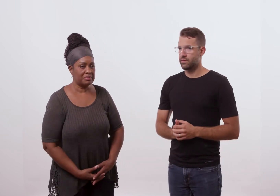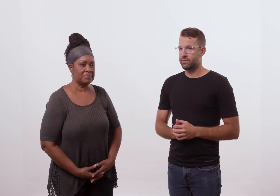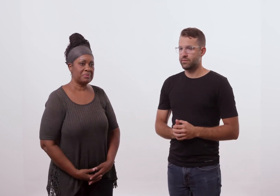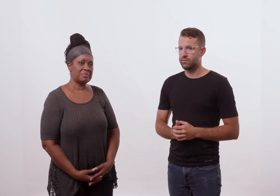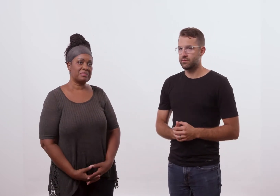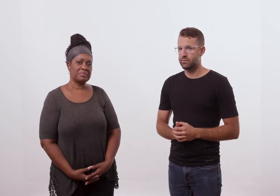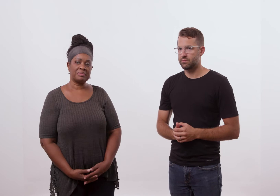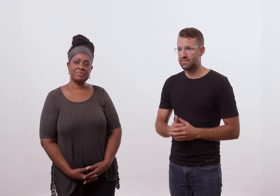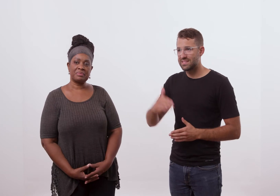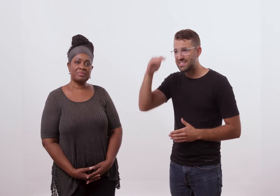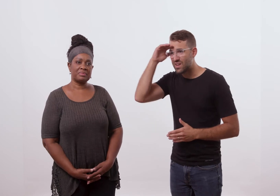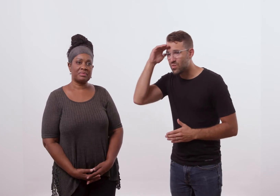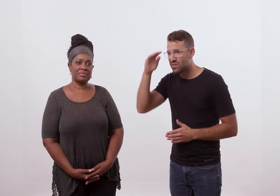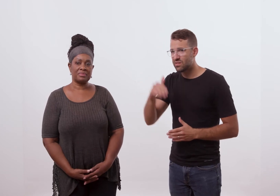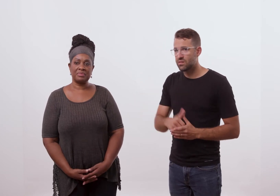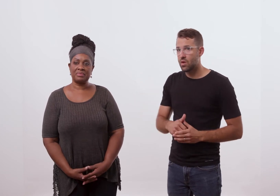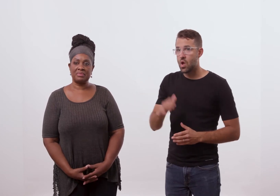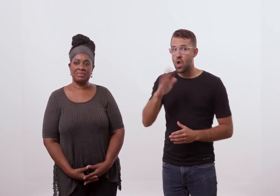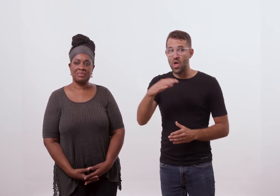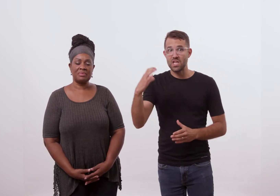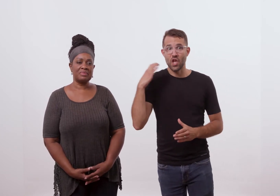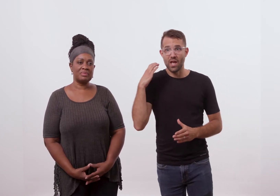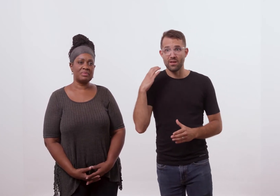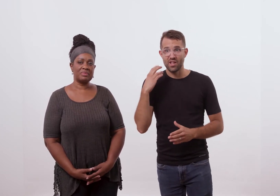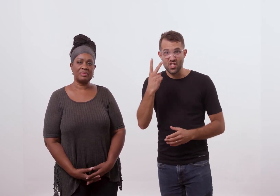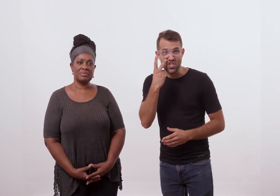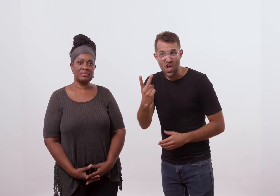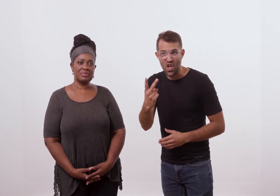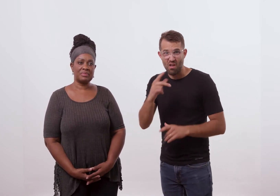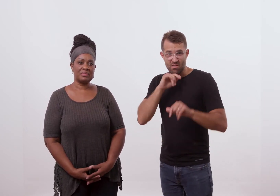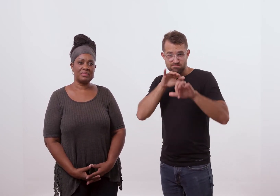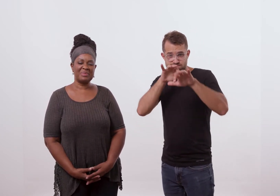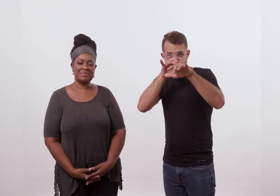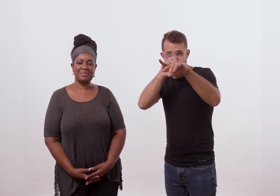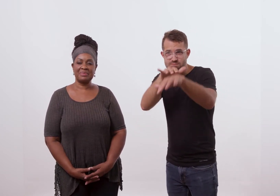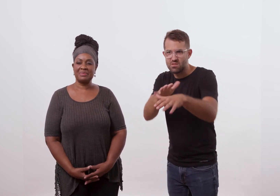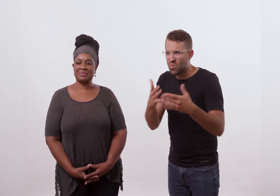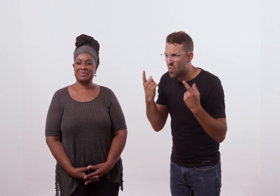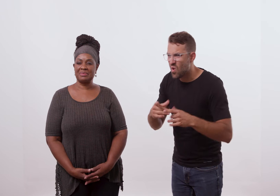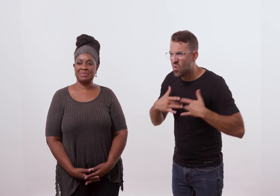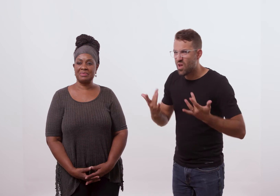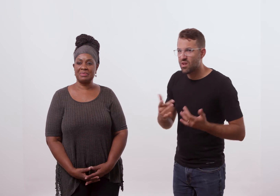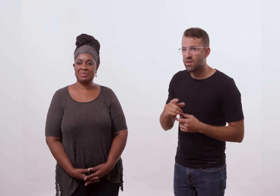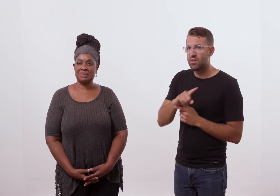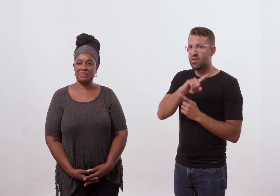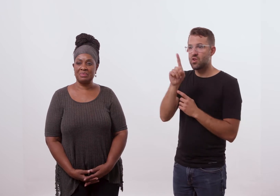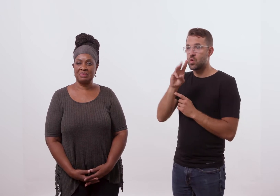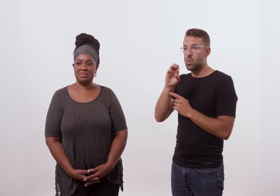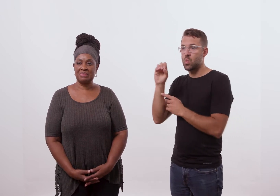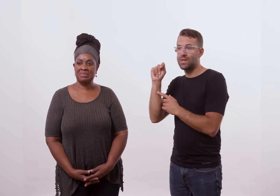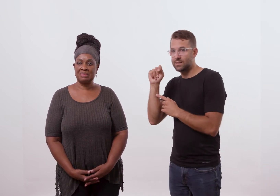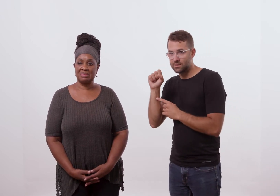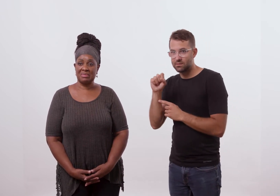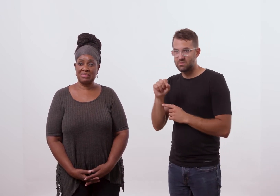Scouter! Cutter! I saw them! What's going on? Swoots! There's a whole big herd! All